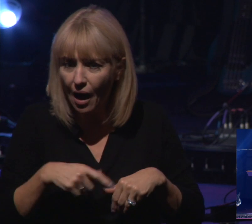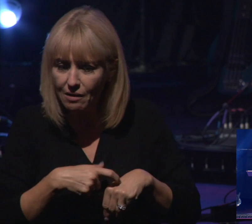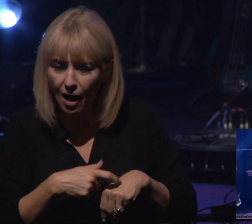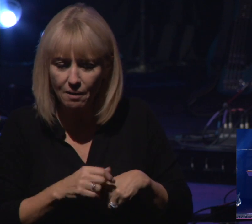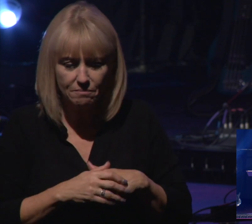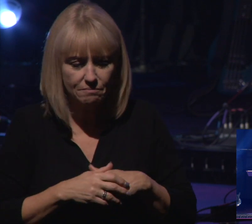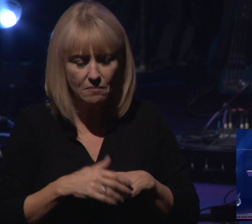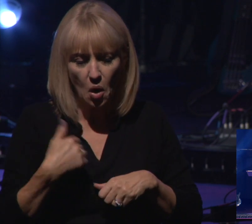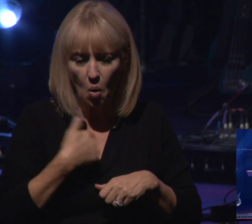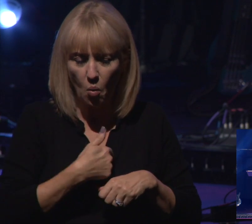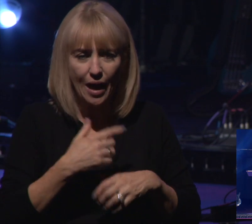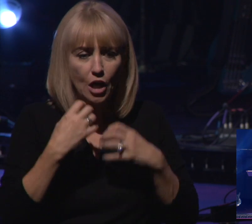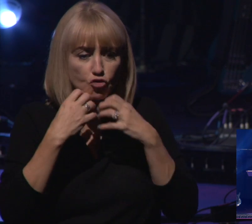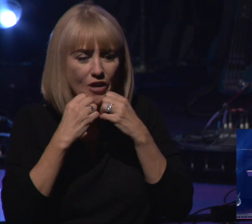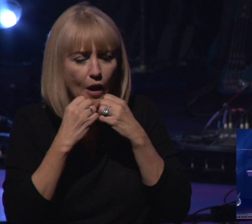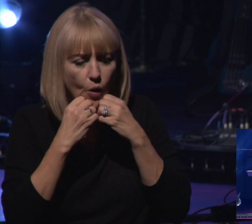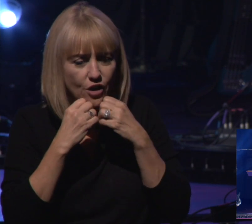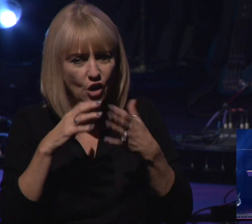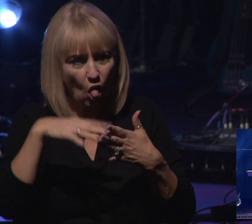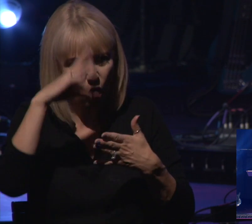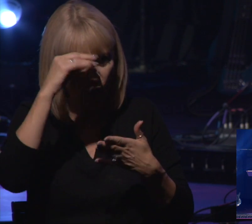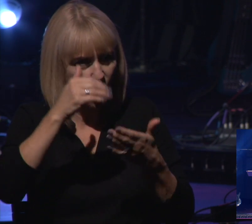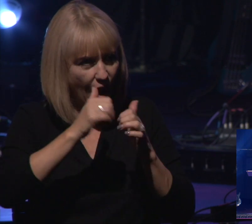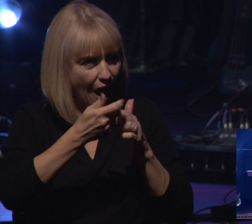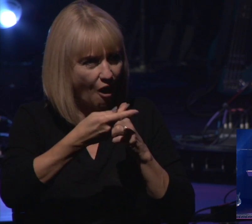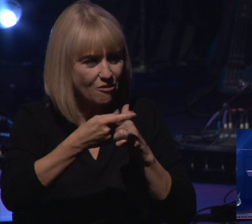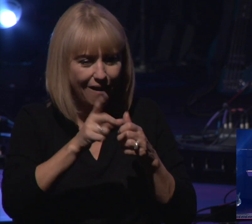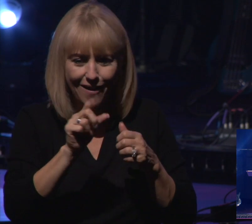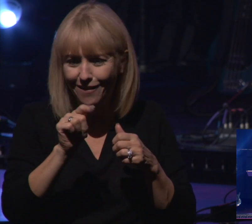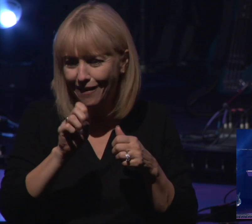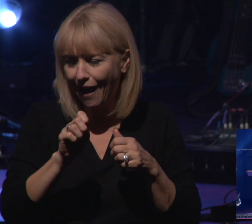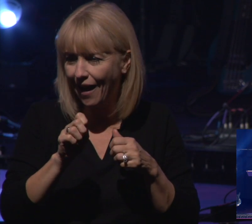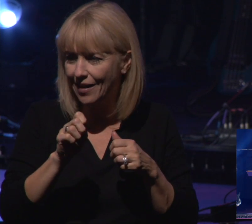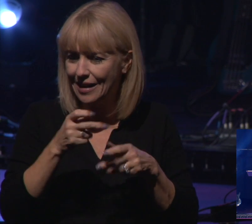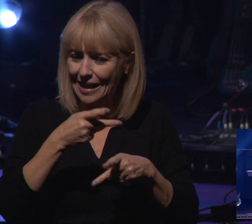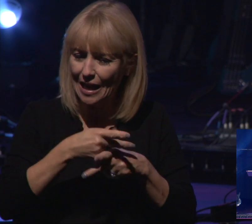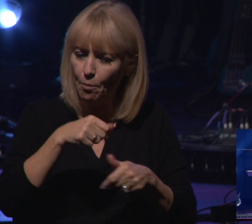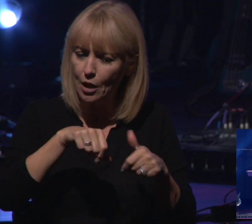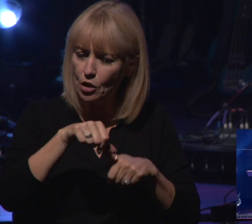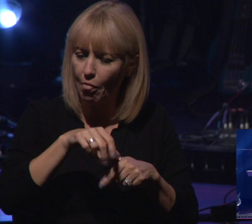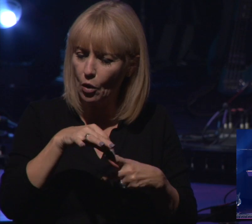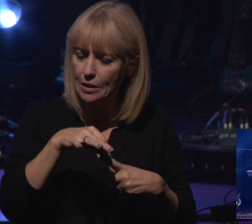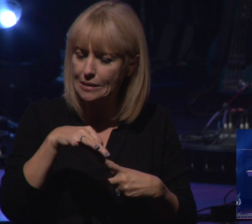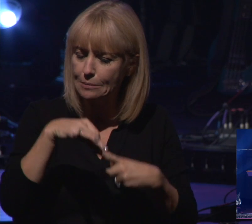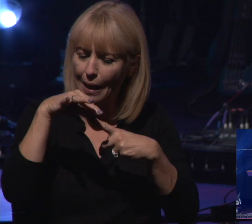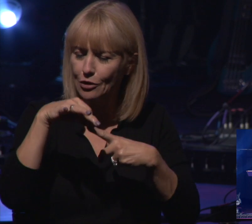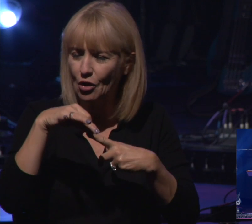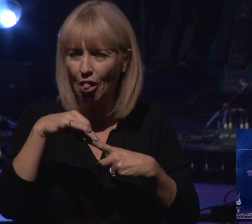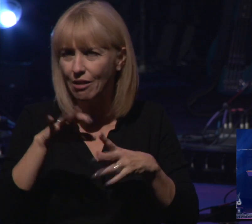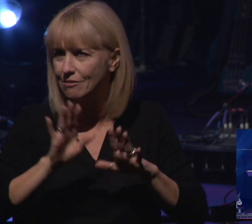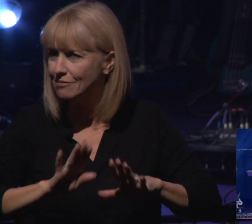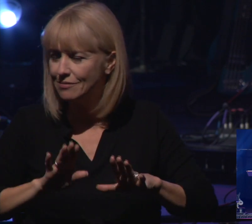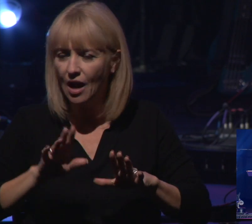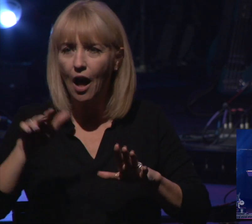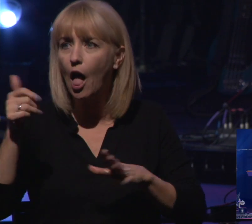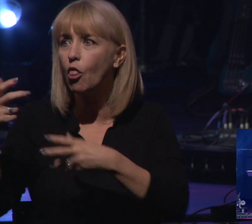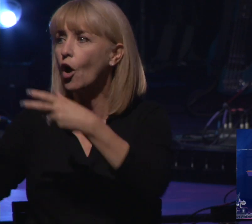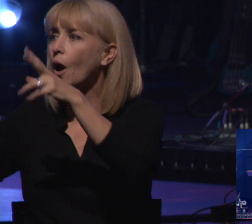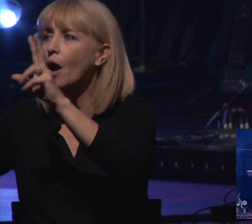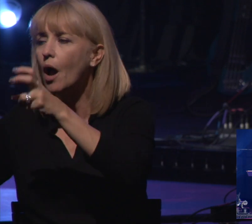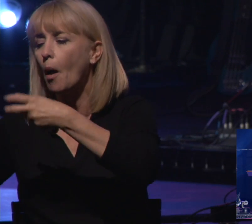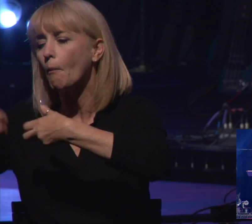you. And our cherish isn't good right now, but we're going to learn how to date. We're going to learn how to hold each other special. Look past all